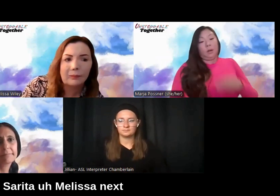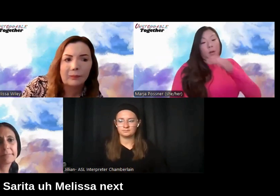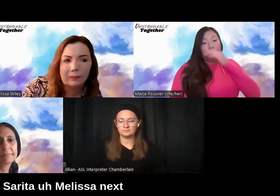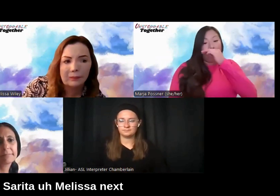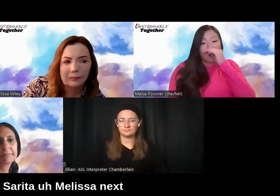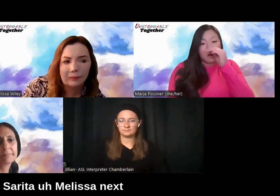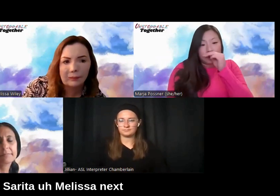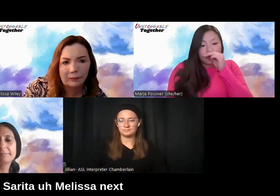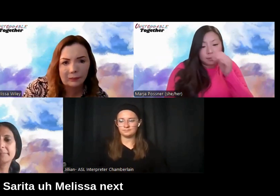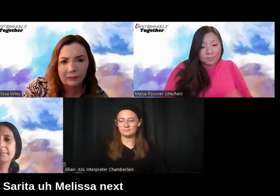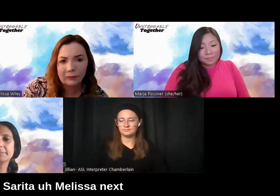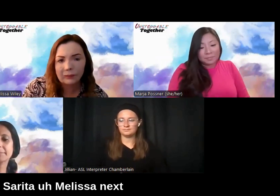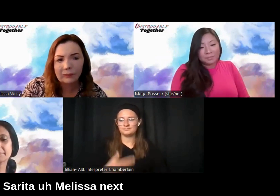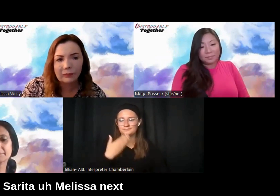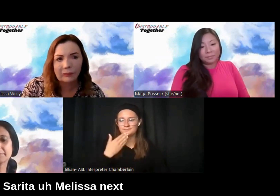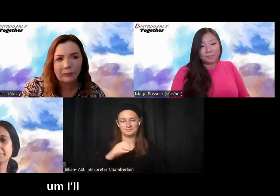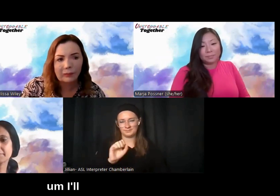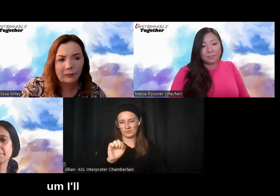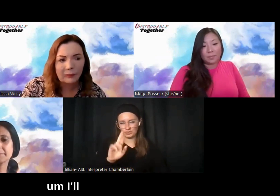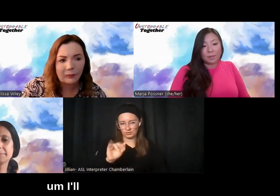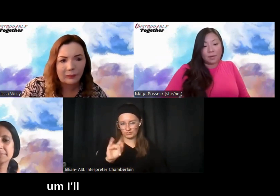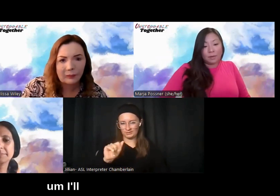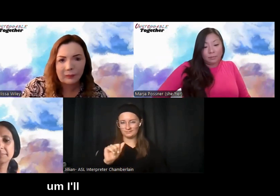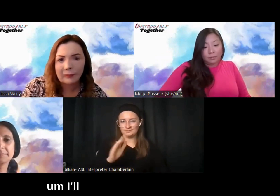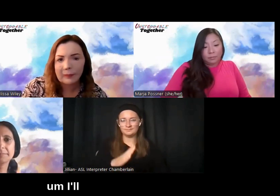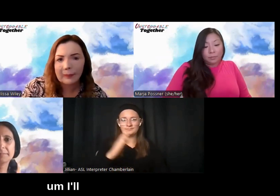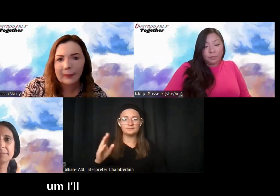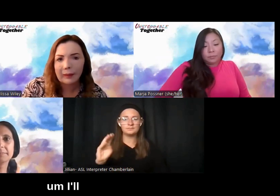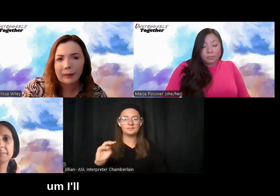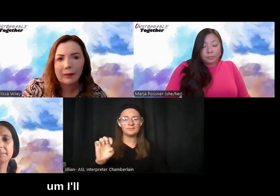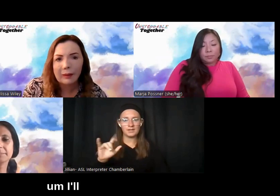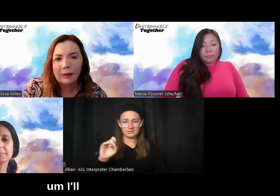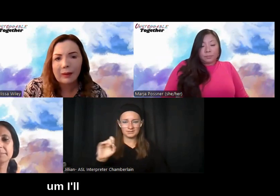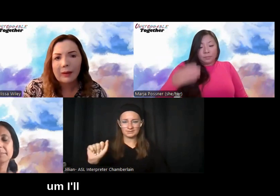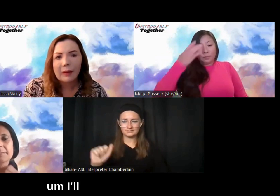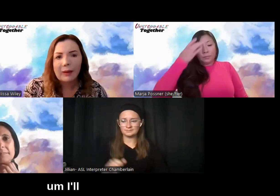Thank you, Sarita. Melissa next.